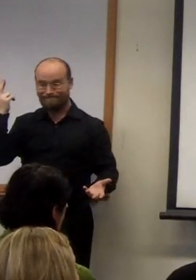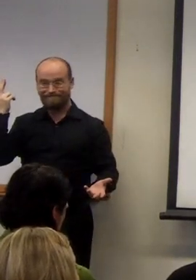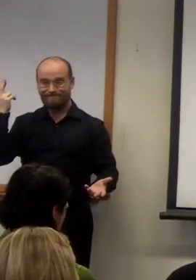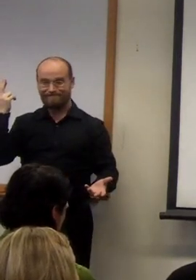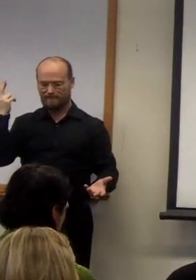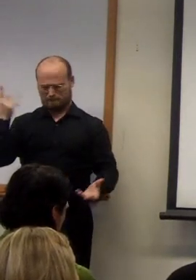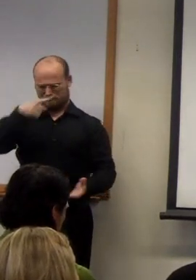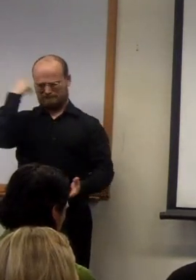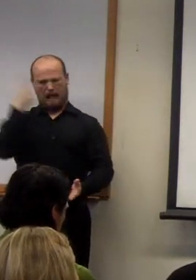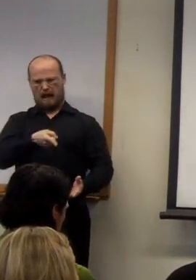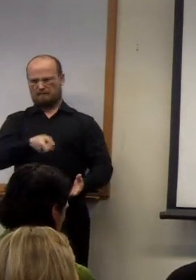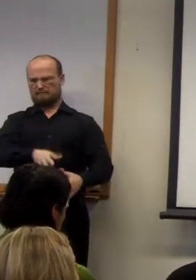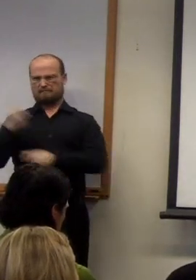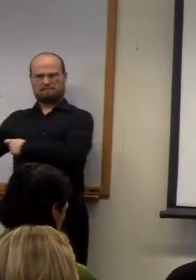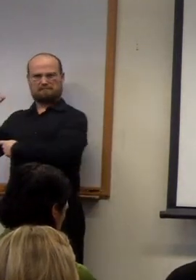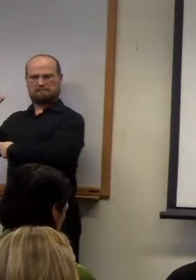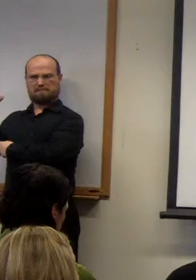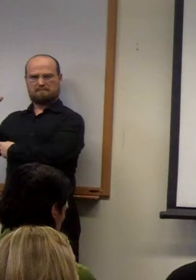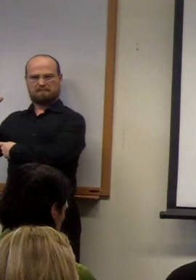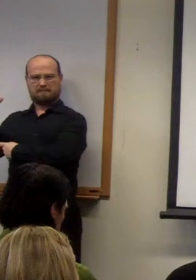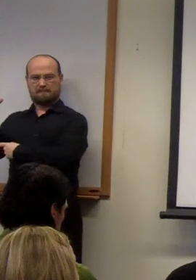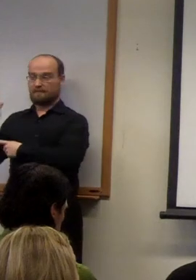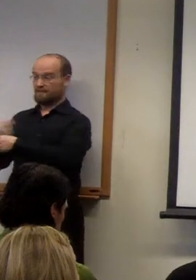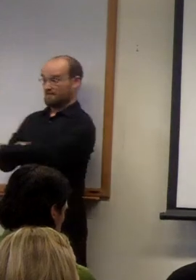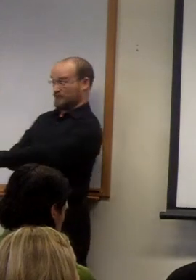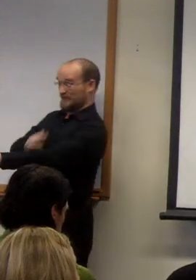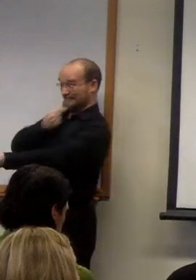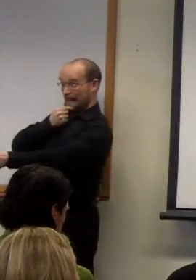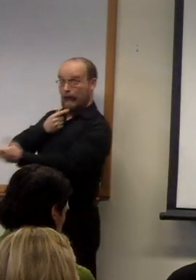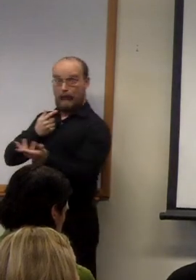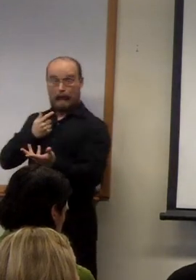Because he's black? Because she's gay?